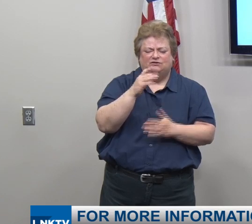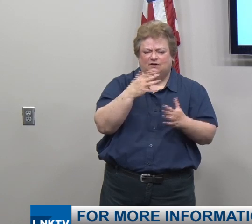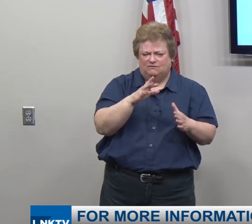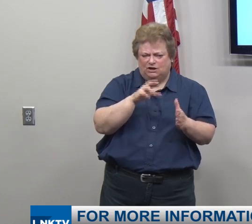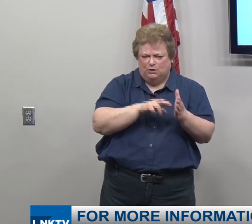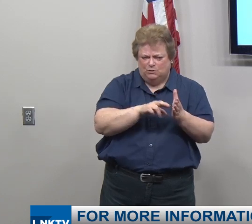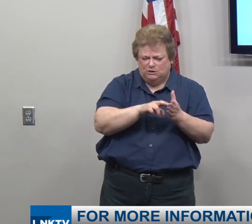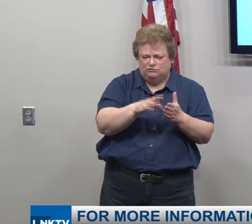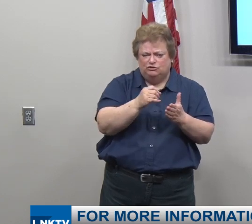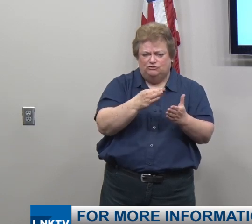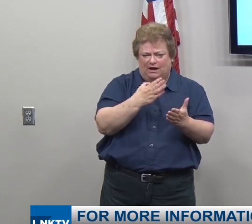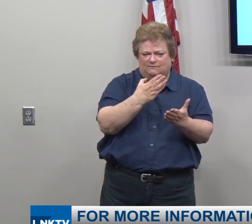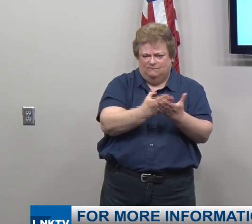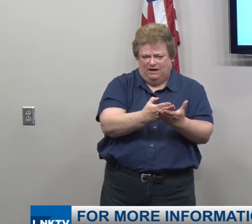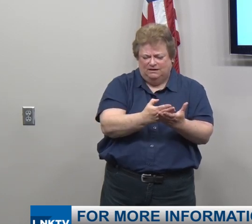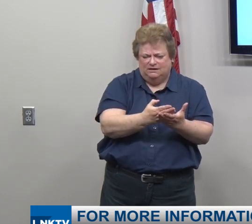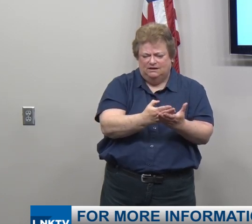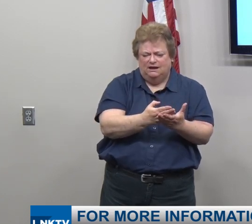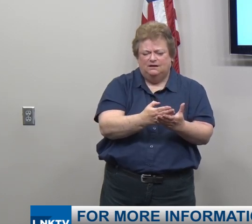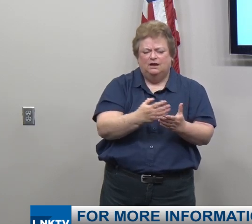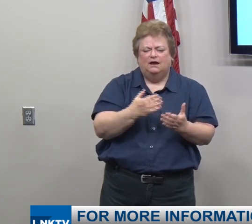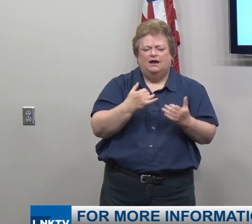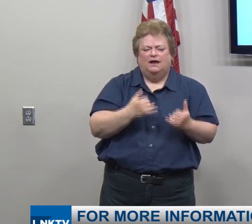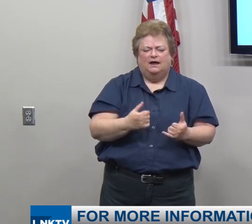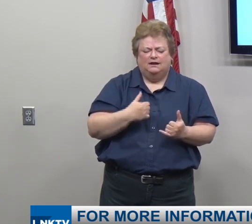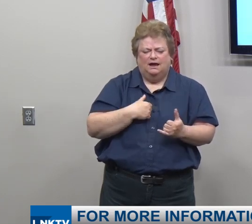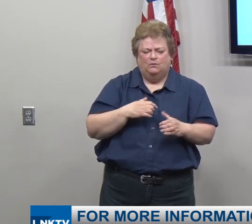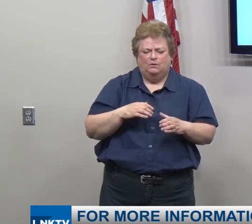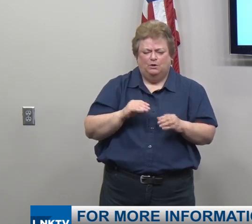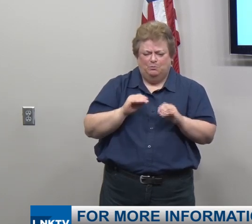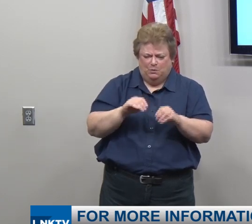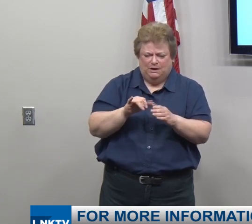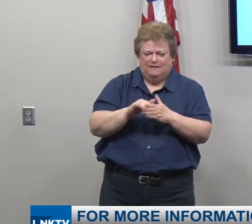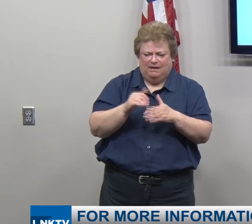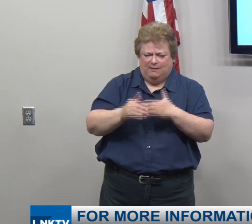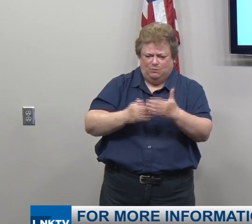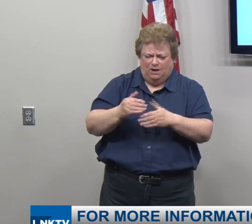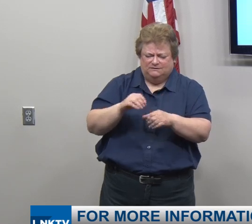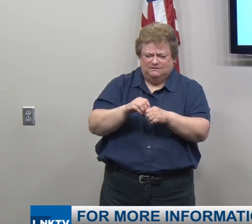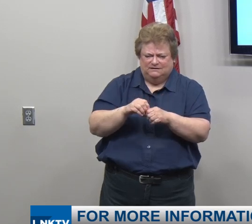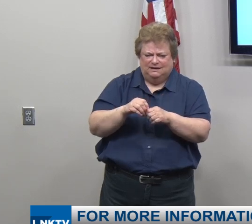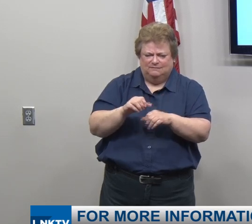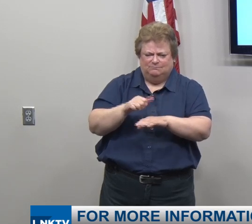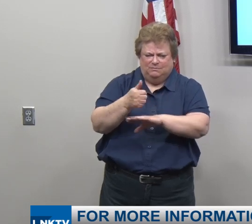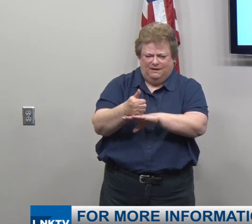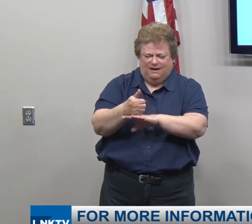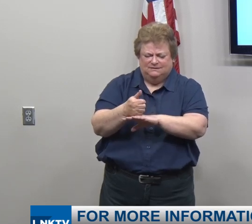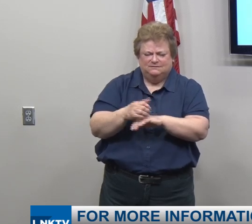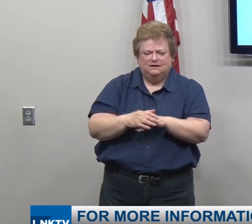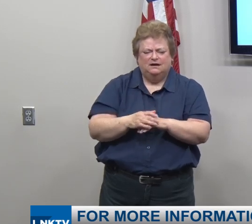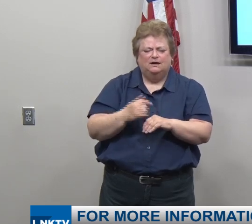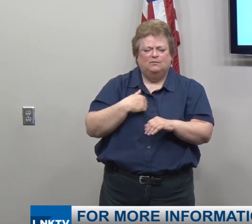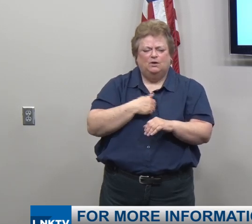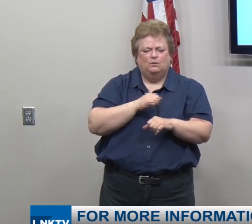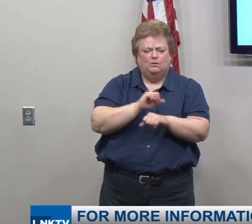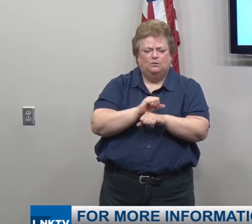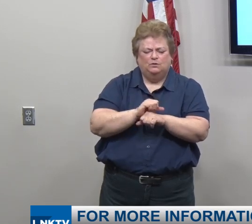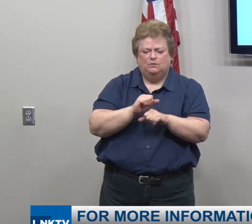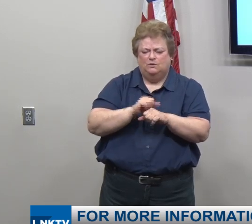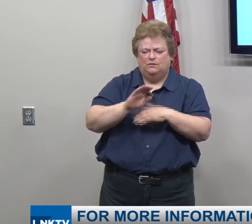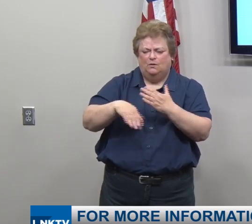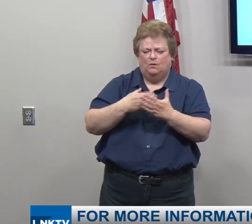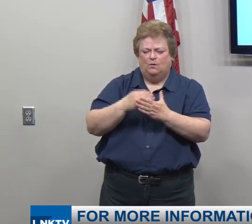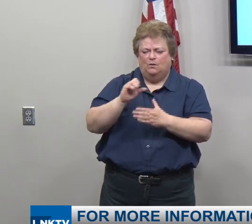researched and validated, and we're putting that process into place, but we're working with the whole Southeast